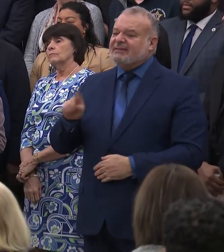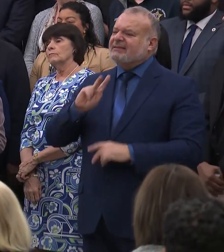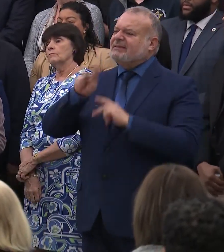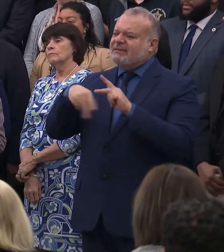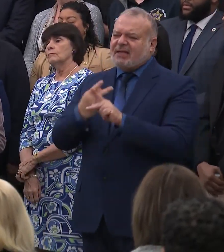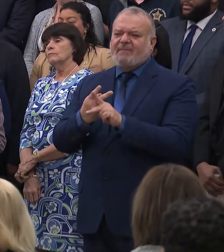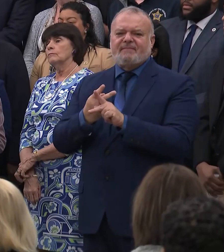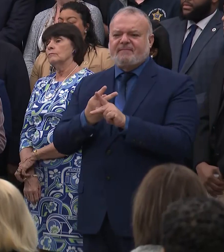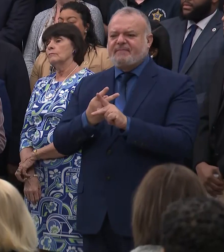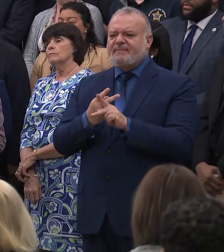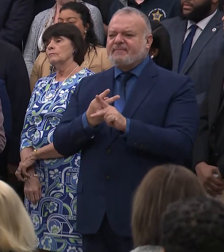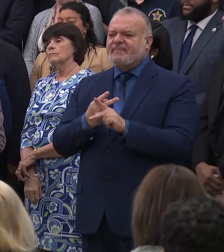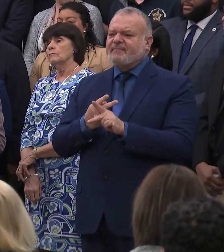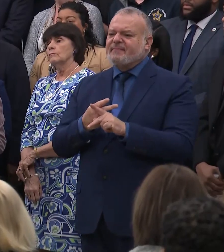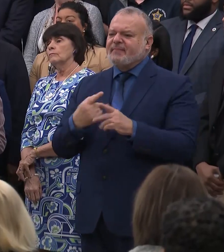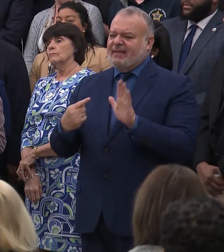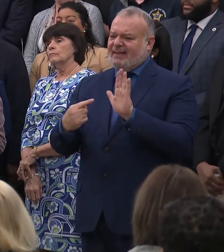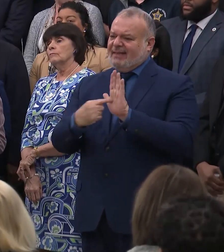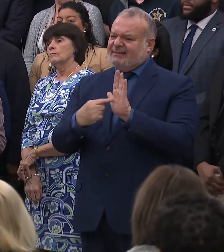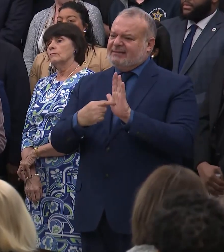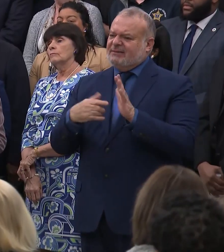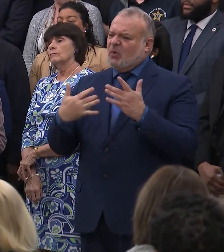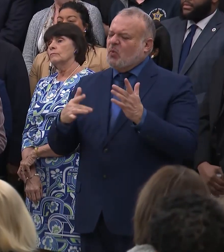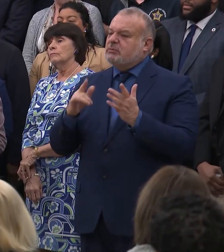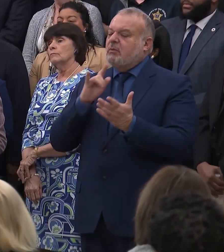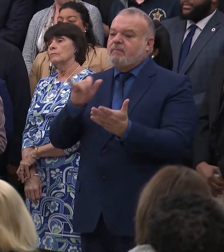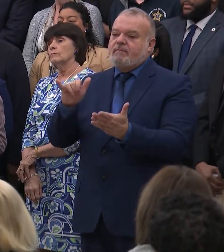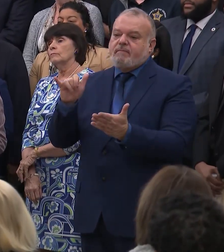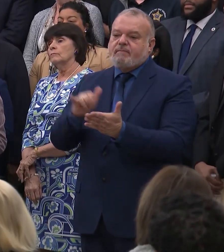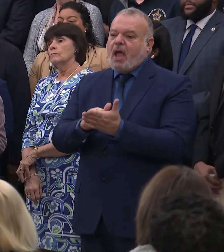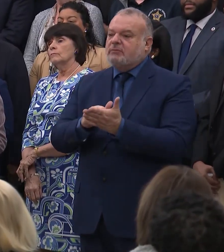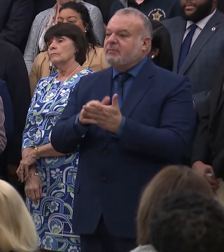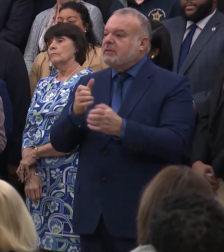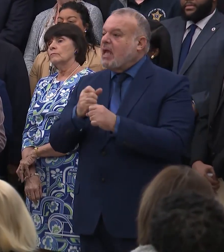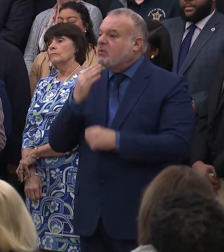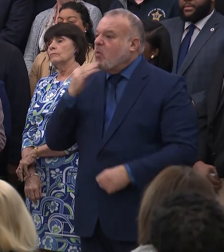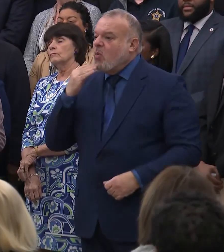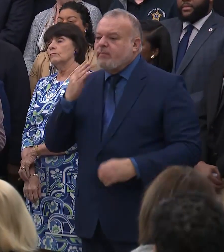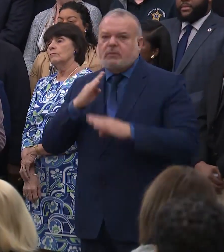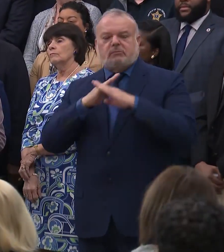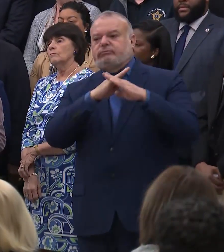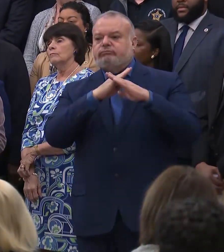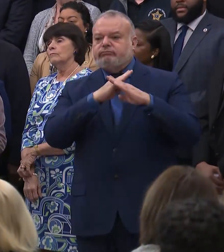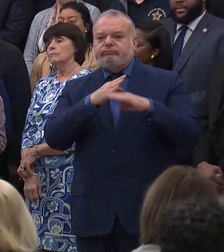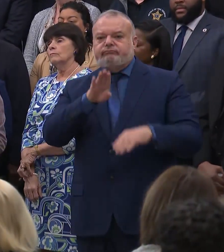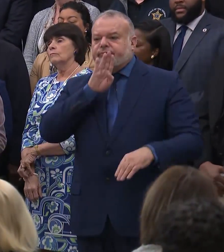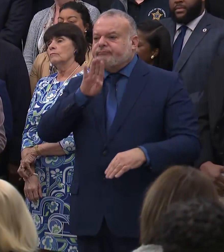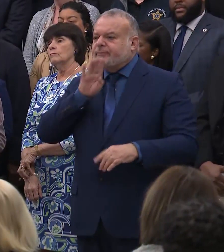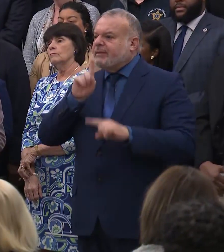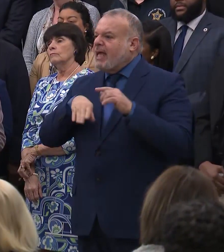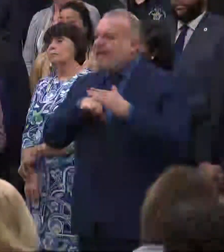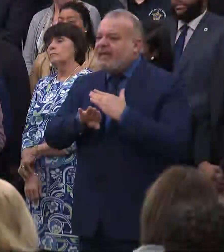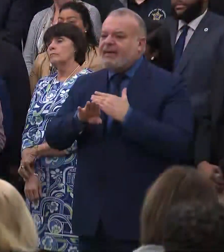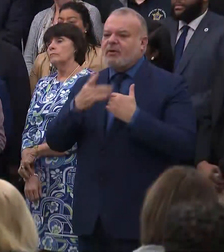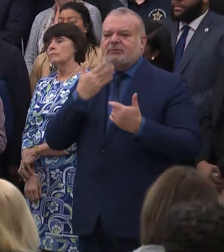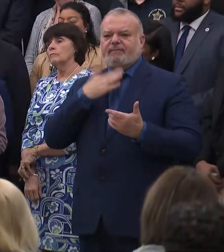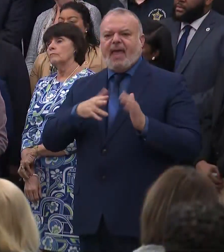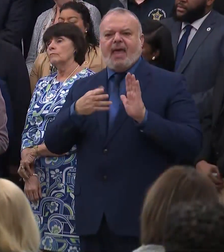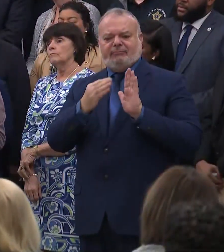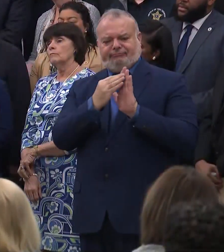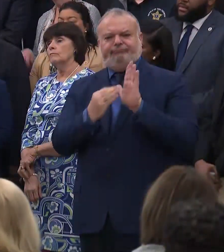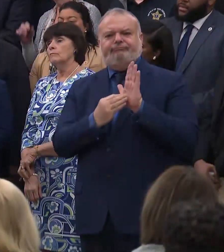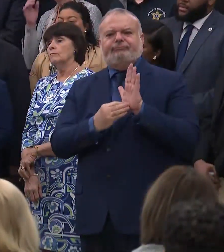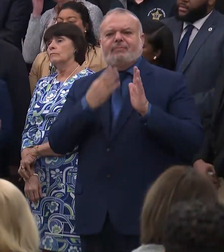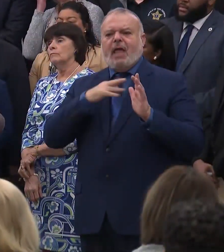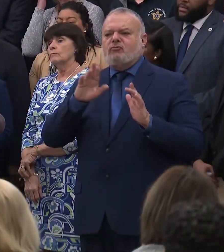nearly impossible to secure housing, obtain a job, be afforded educational and other financial opportunities.